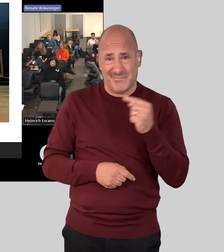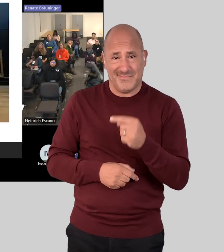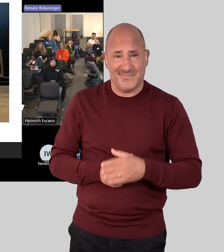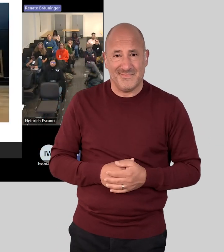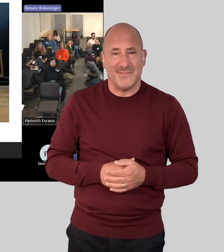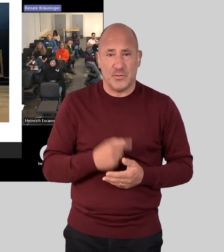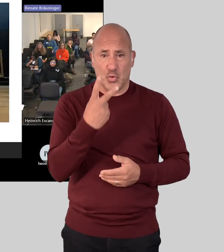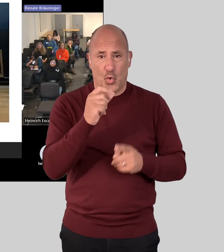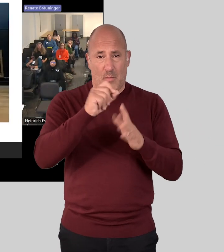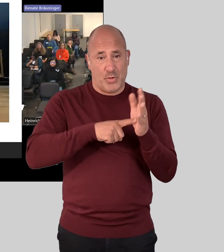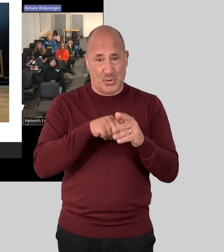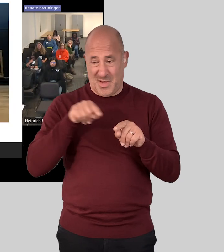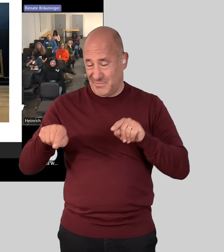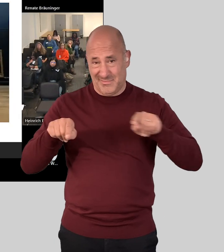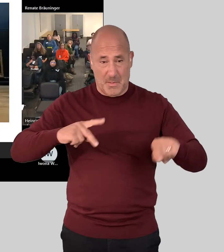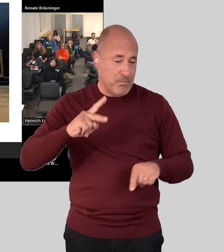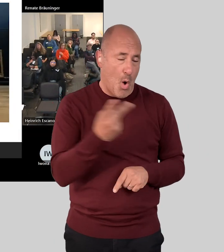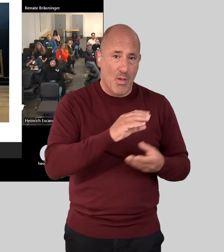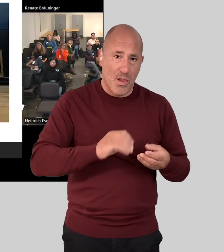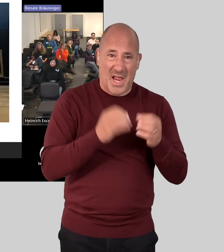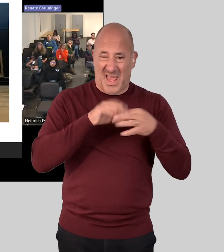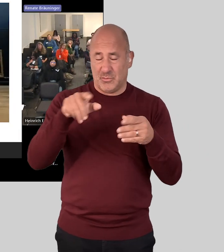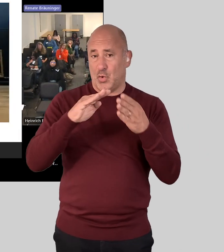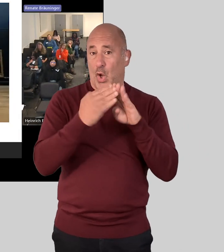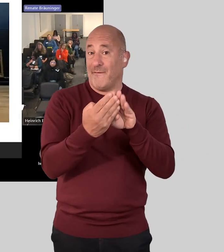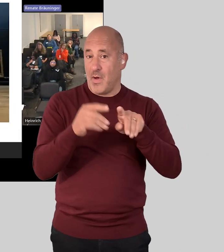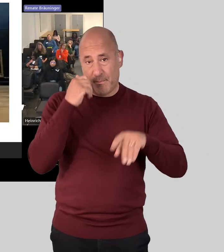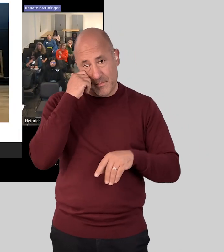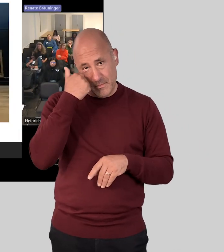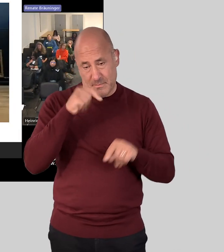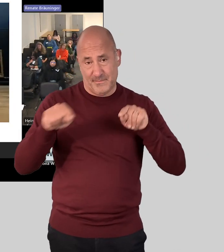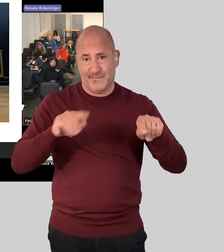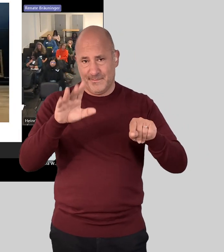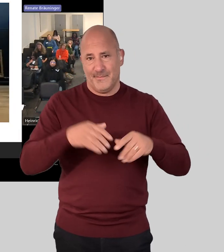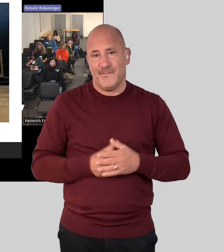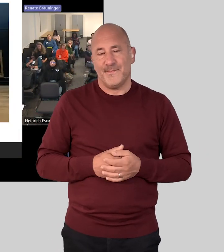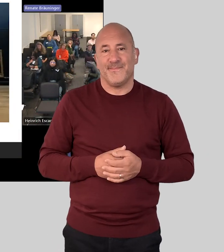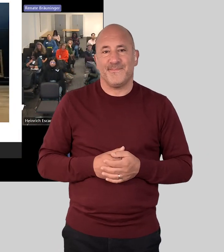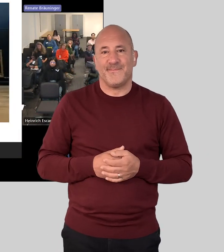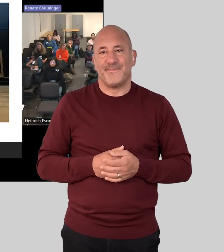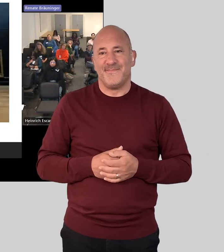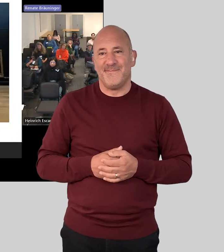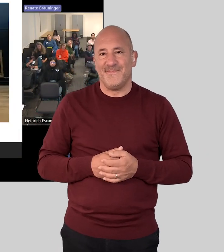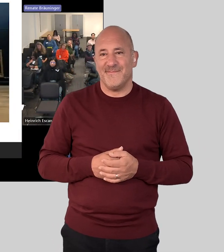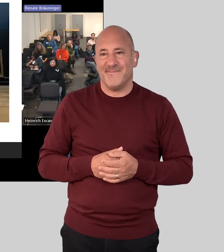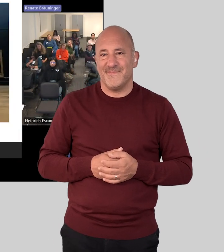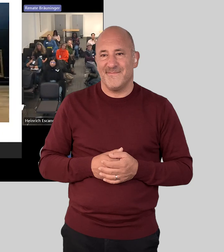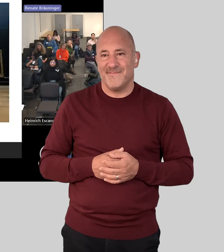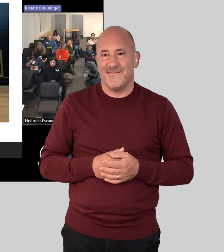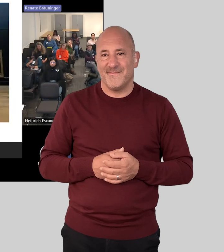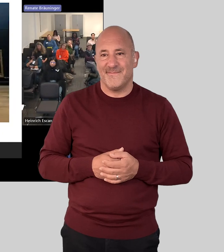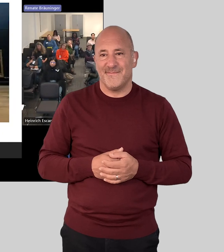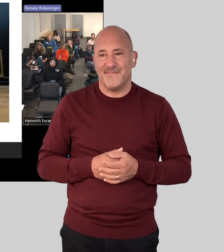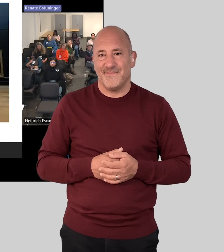other aspects. So coming back to the Louvre, in the two projects